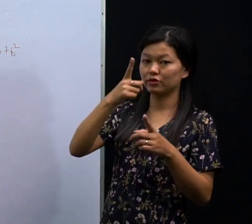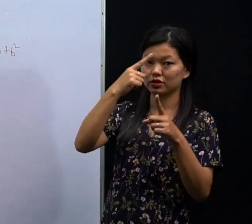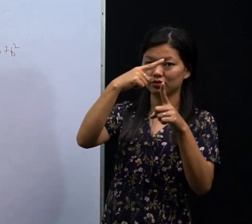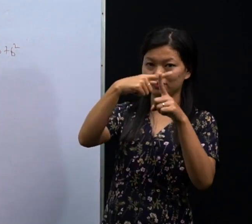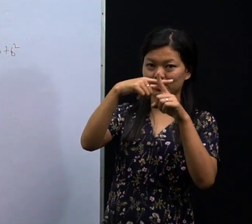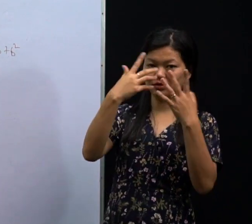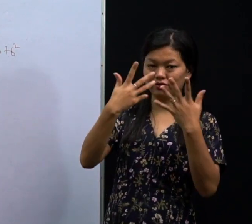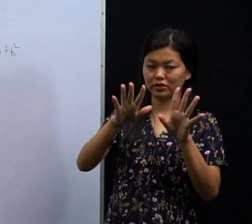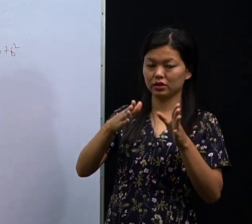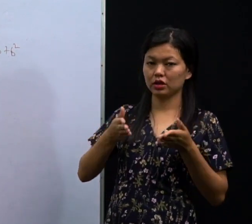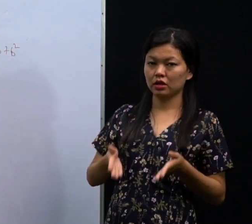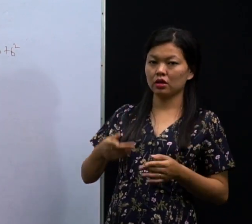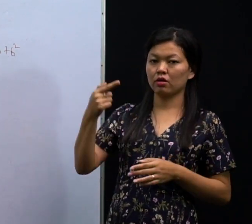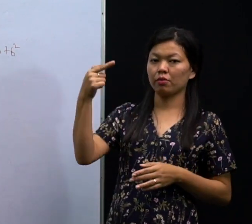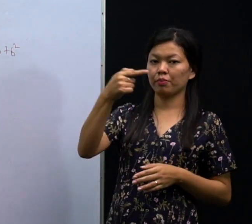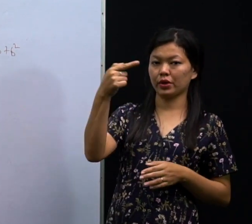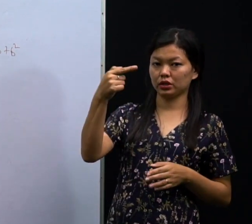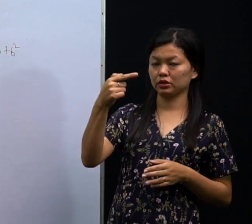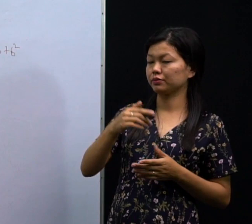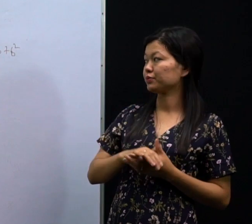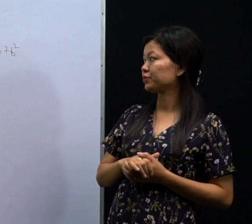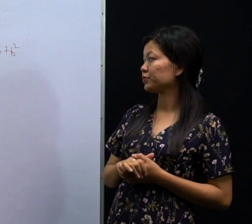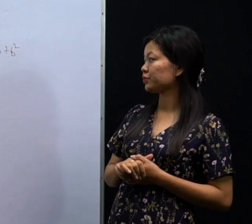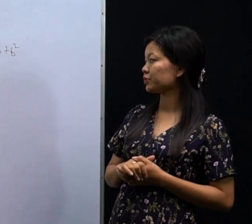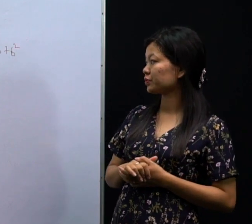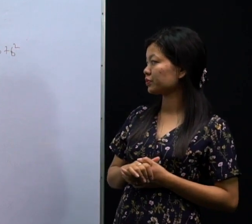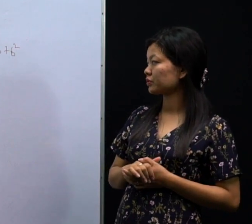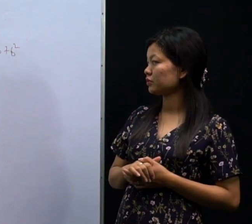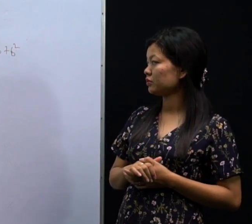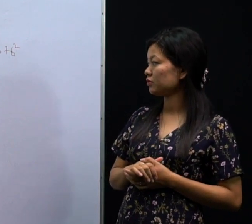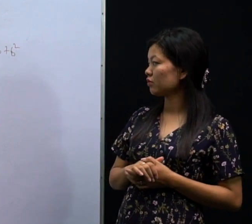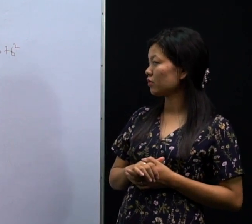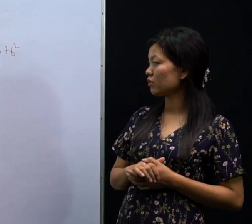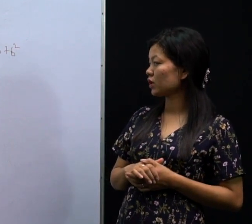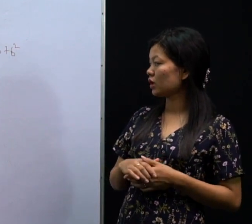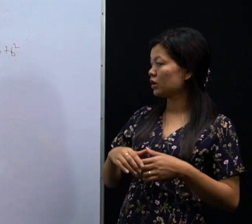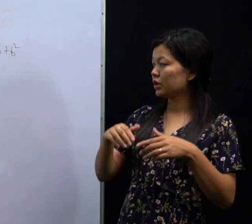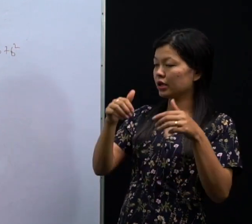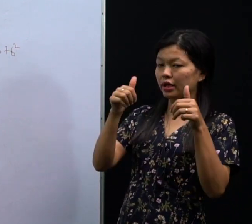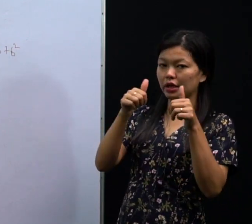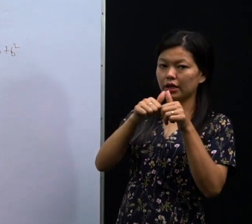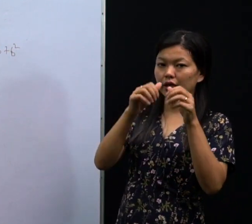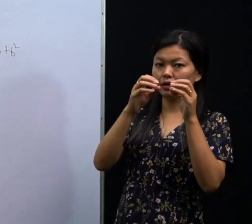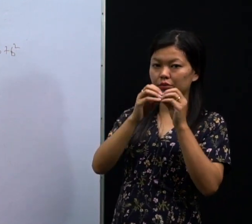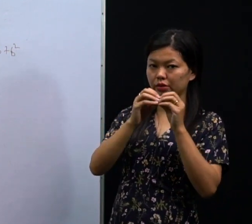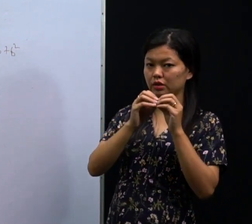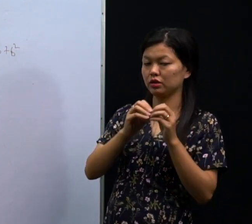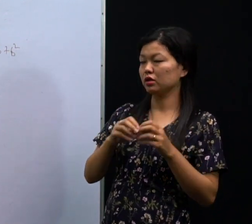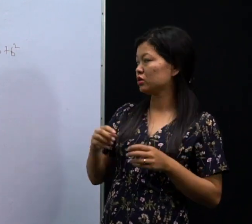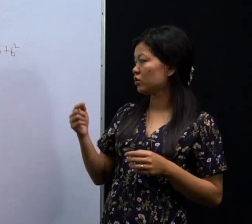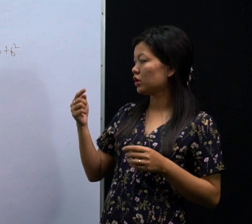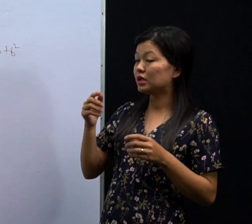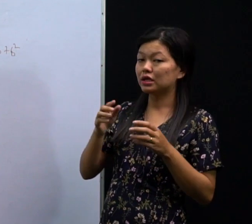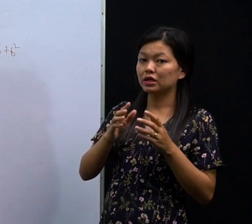here, what will happen? This 2 is okay, but this sign will be a into b minus ab, b into a minus